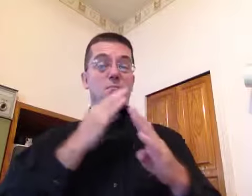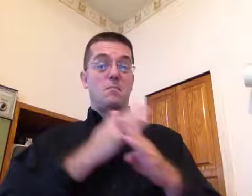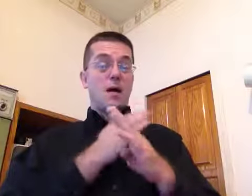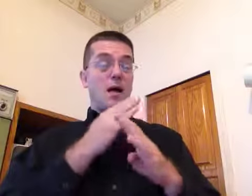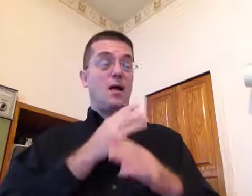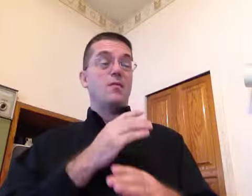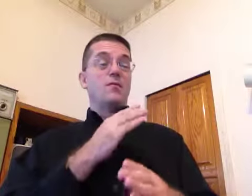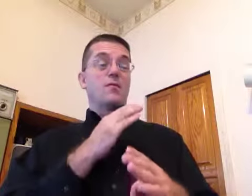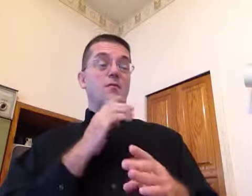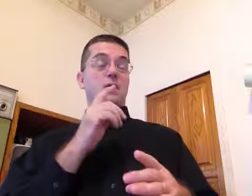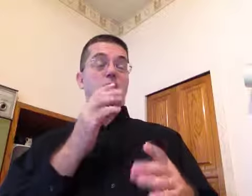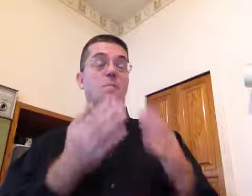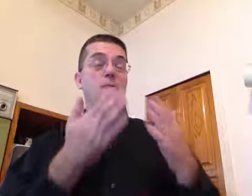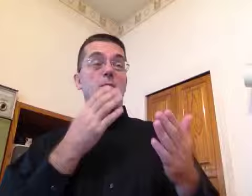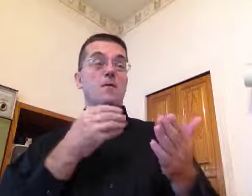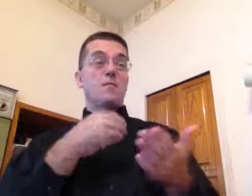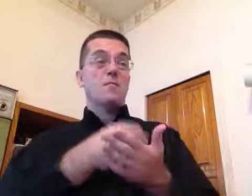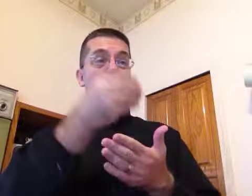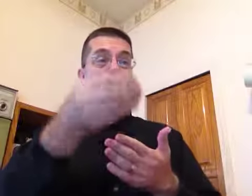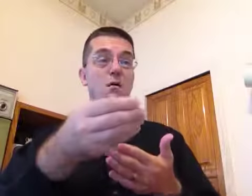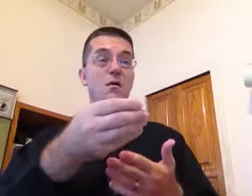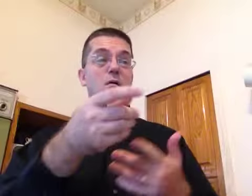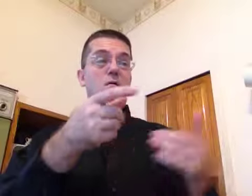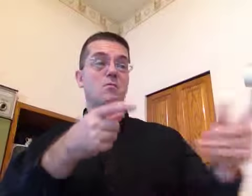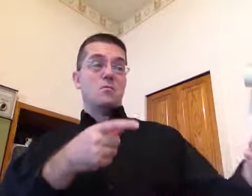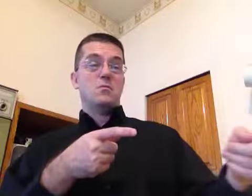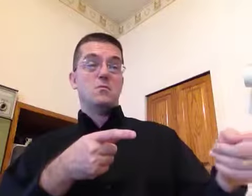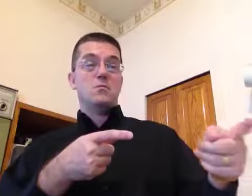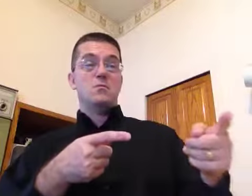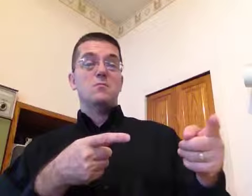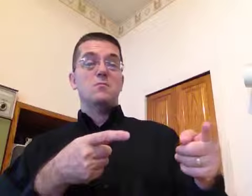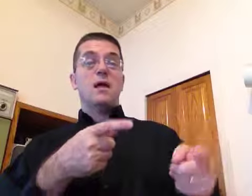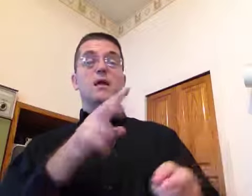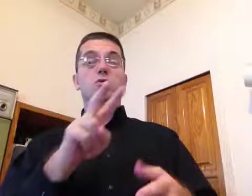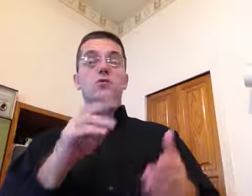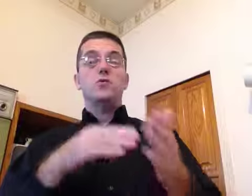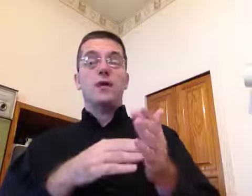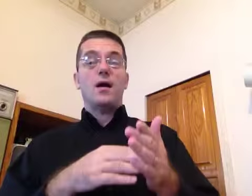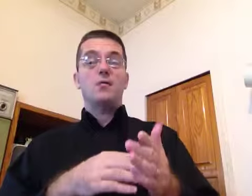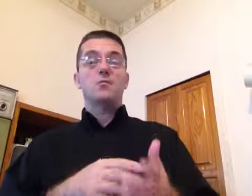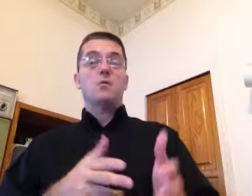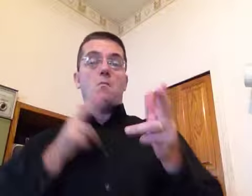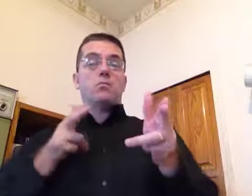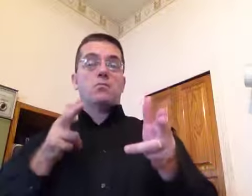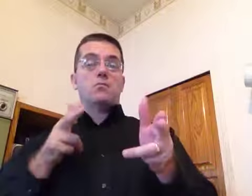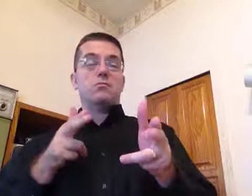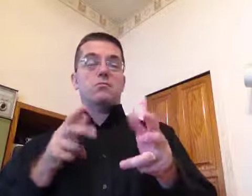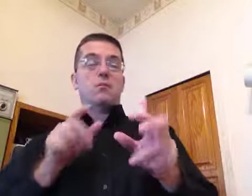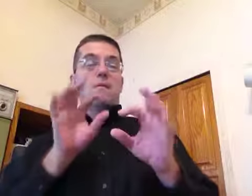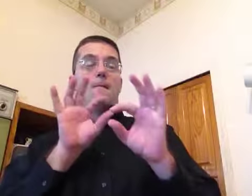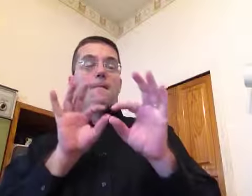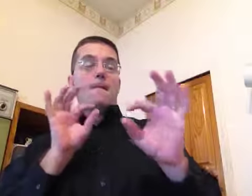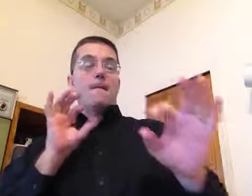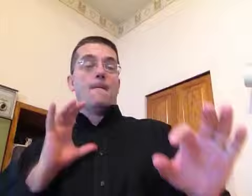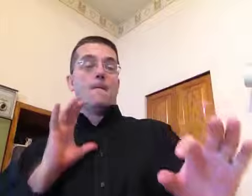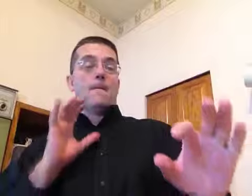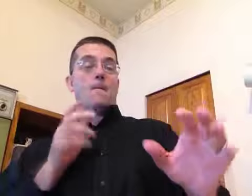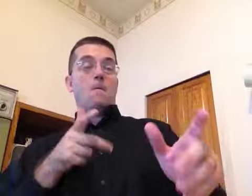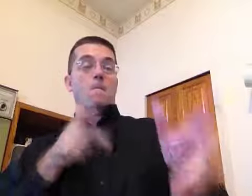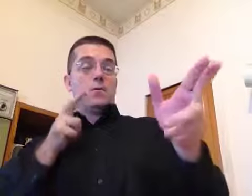and buy crap, maybe you went and bought a $2,000 hunting rifle or something. Well, that set her off because that kept her